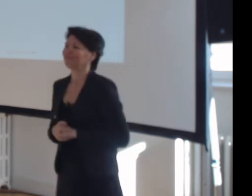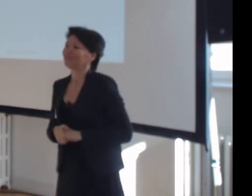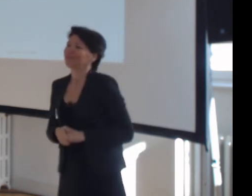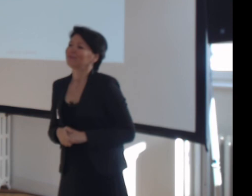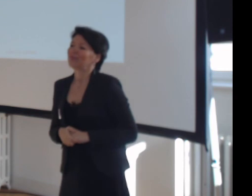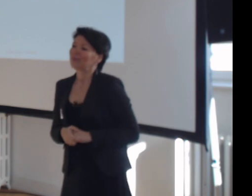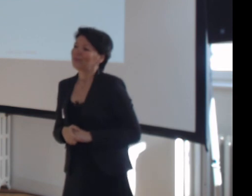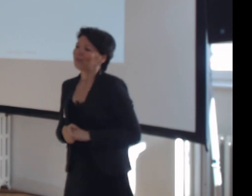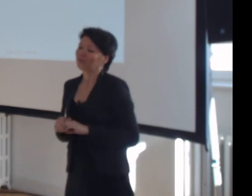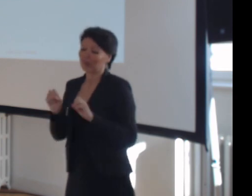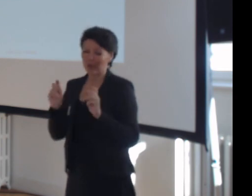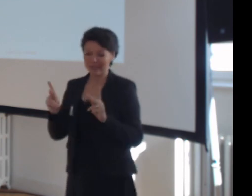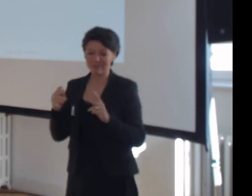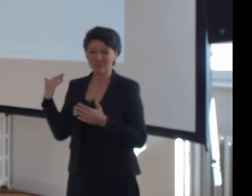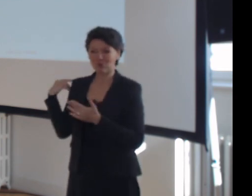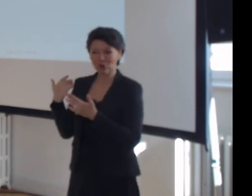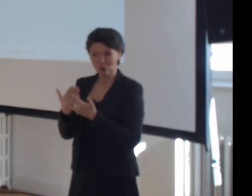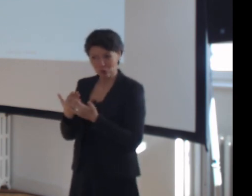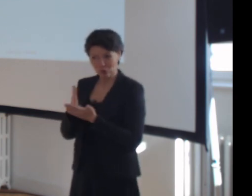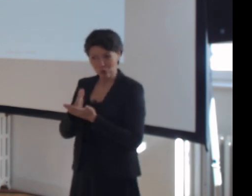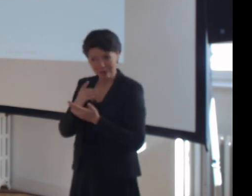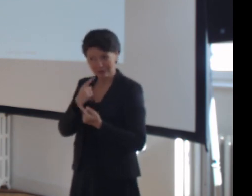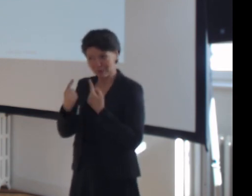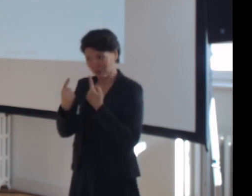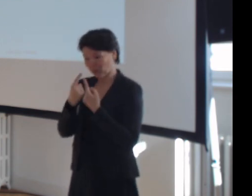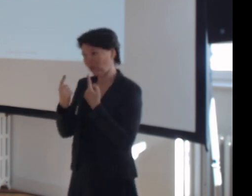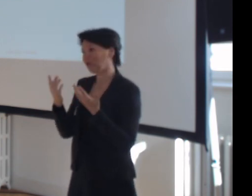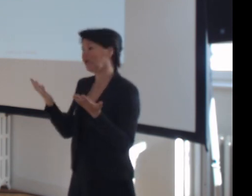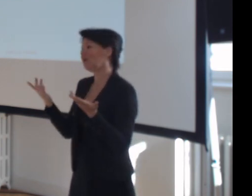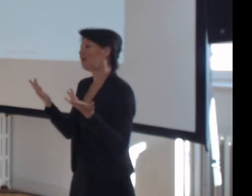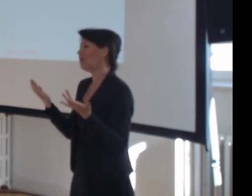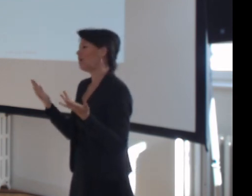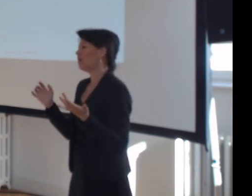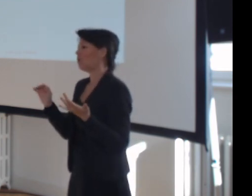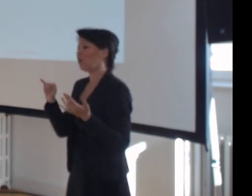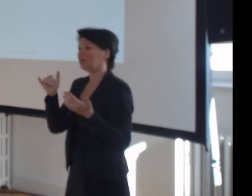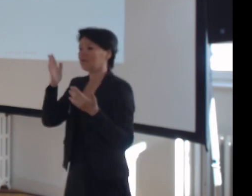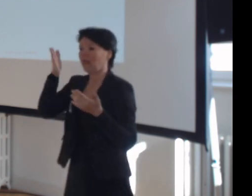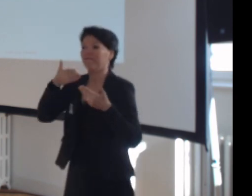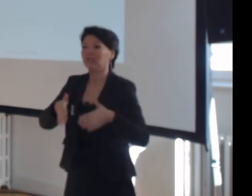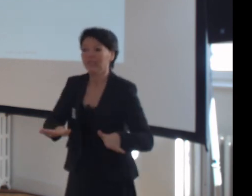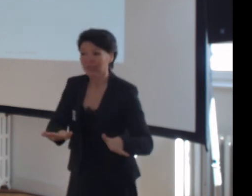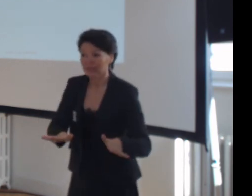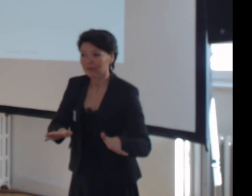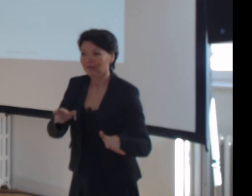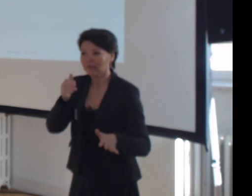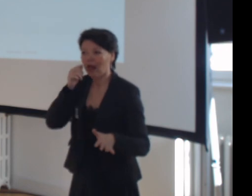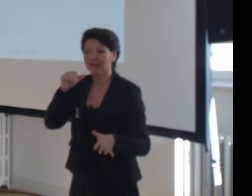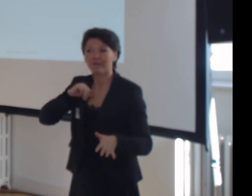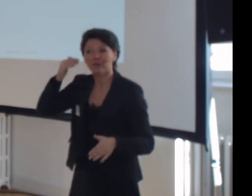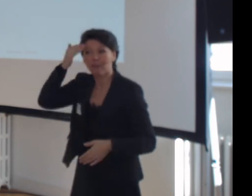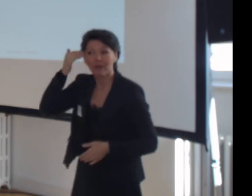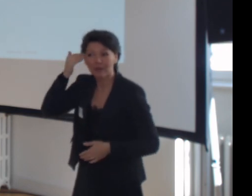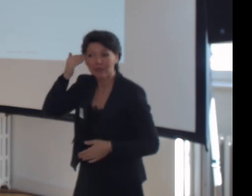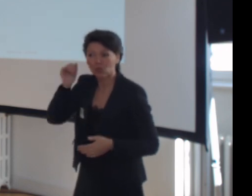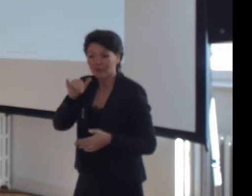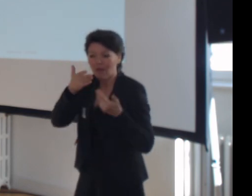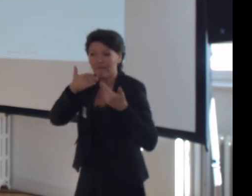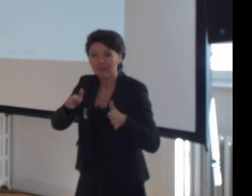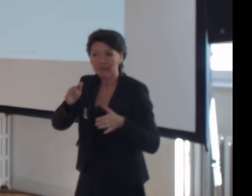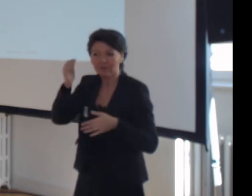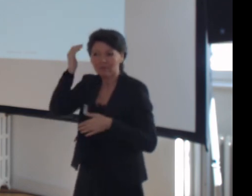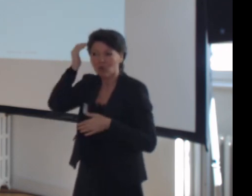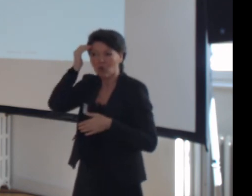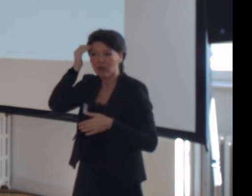Okay, so we talked until now about the, let's say, the things you lose when dementia affects you, loss